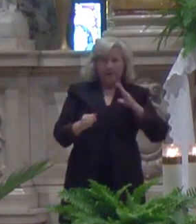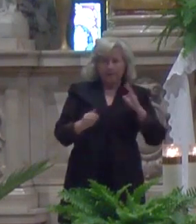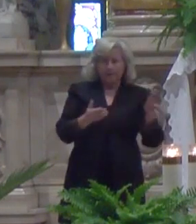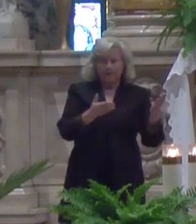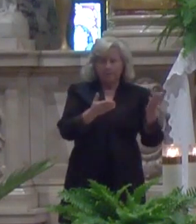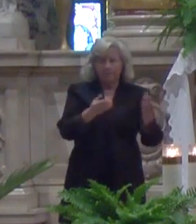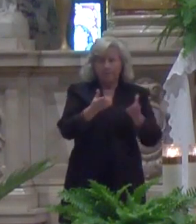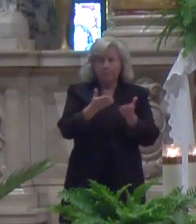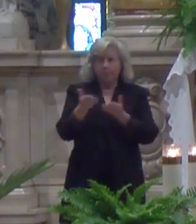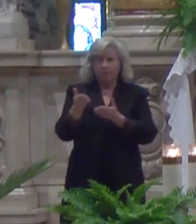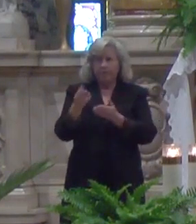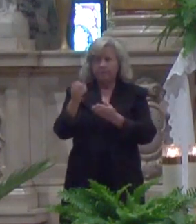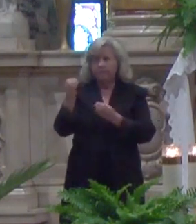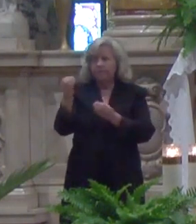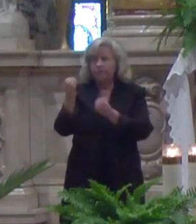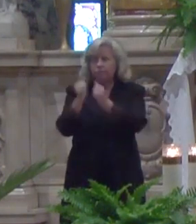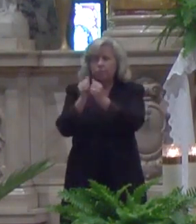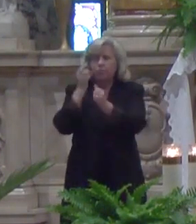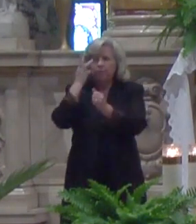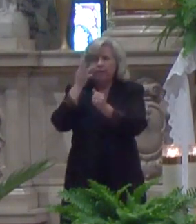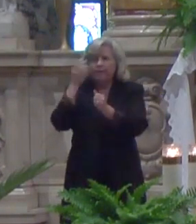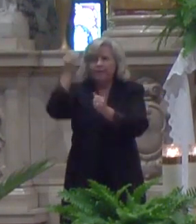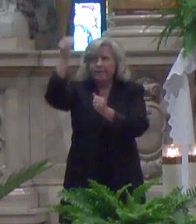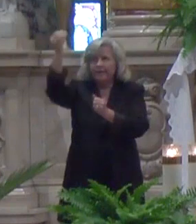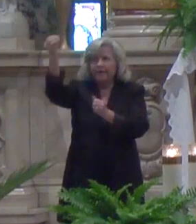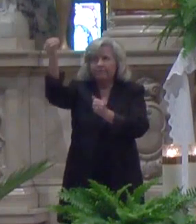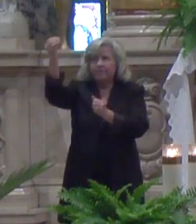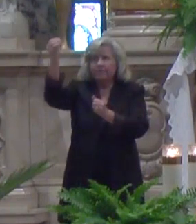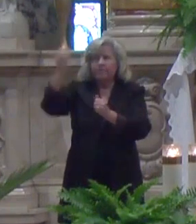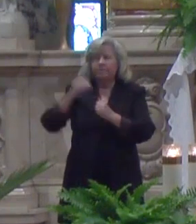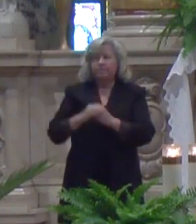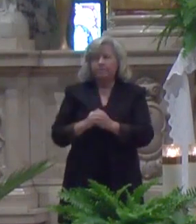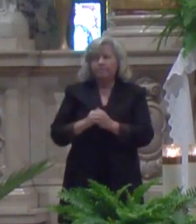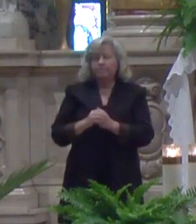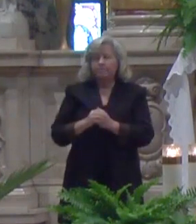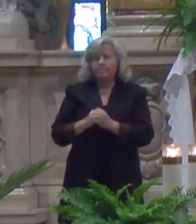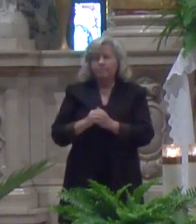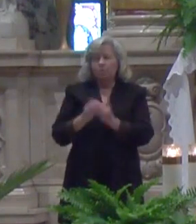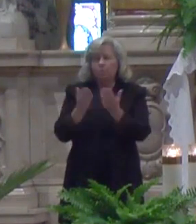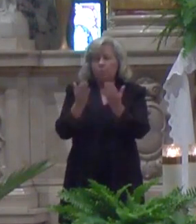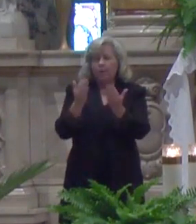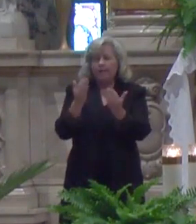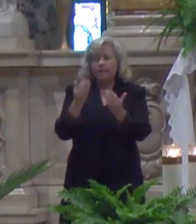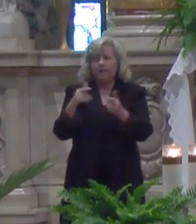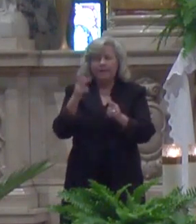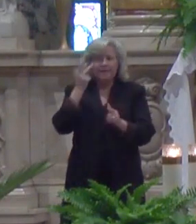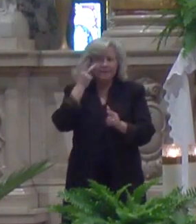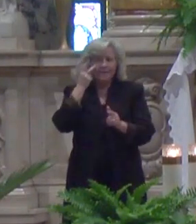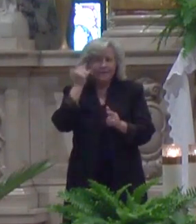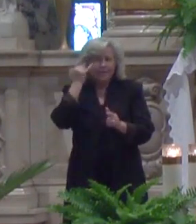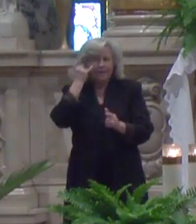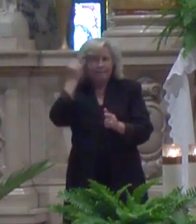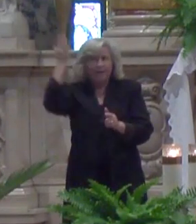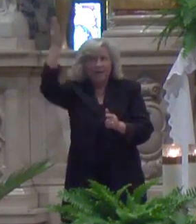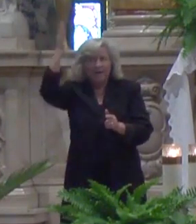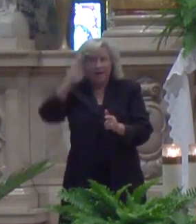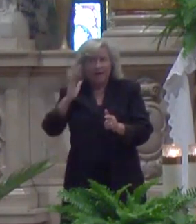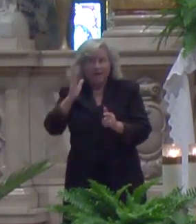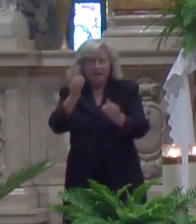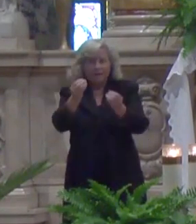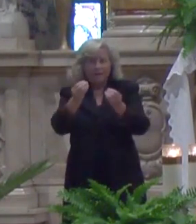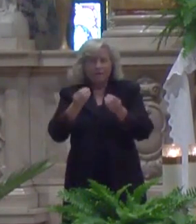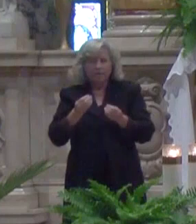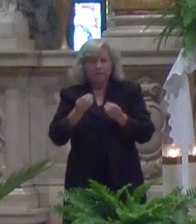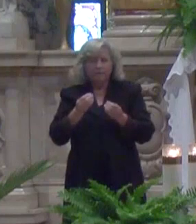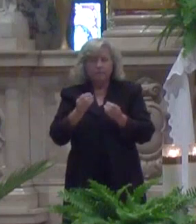putting it on a reed, gave it to him to drink. But the rest said, "Wait, let us see if Elijah comes to save him." But